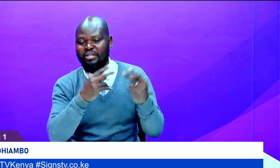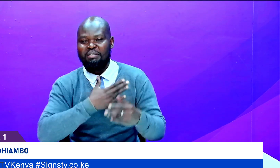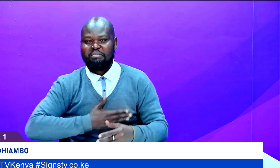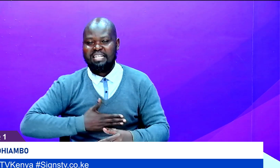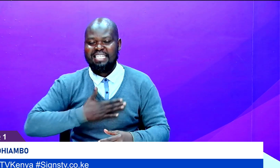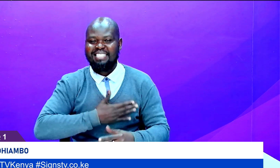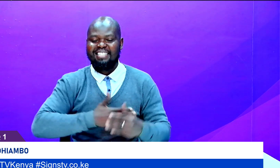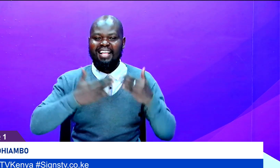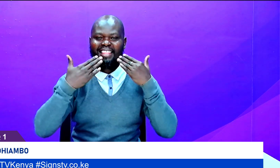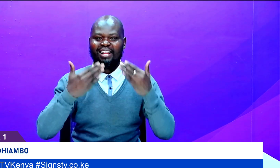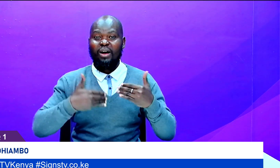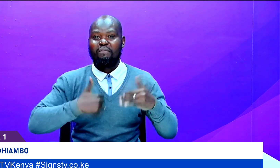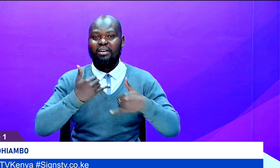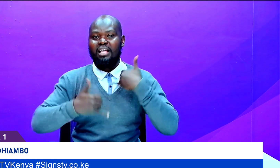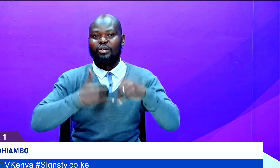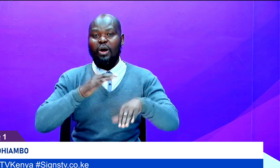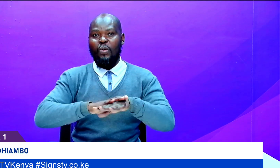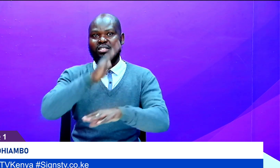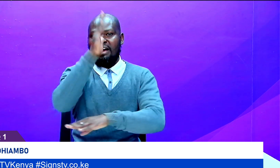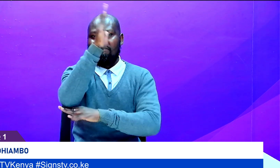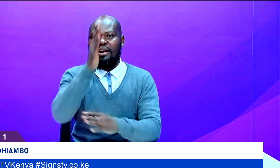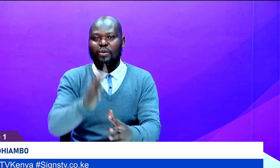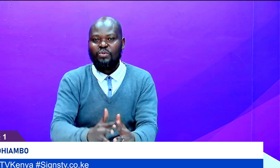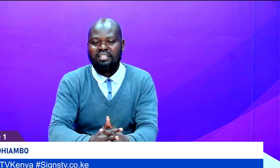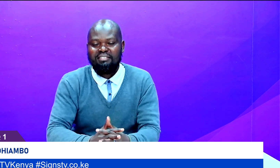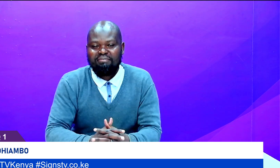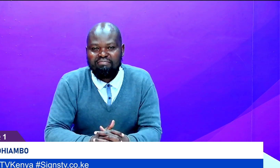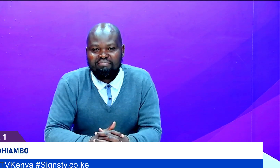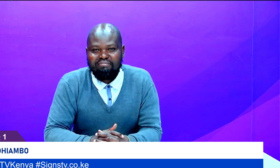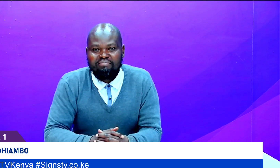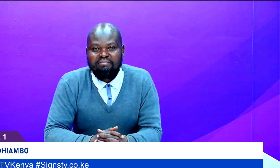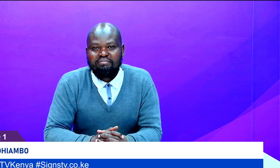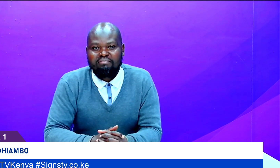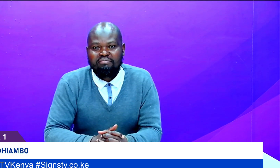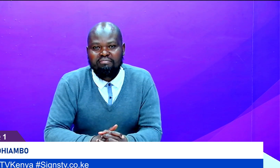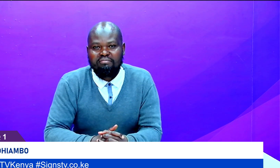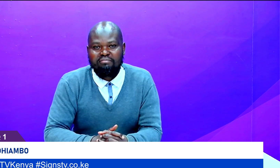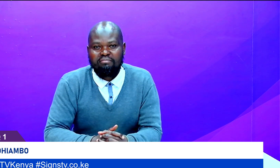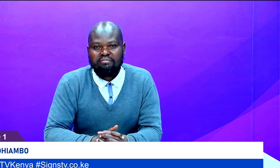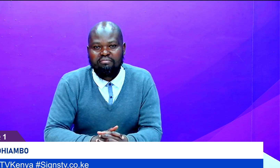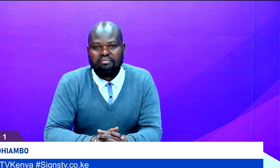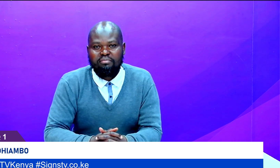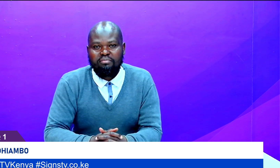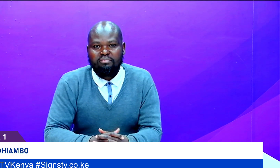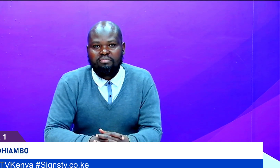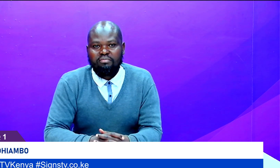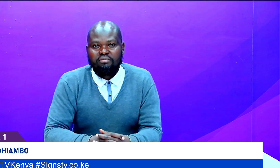Will join us for Sports City at 2 p.m. in the afternoon. Have a good afternoon.